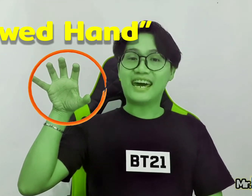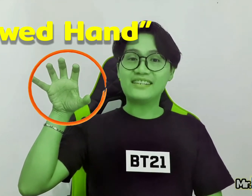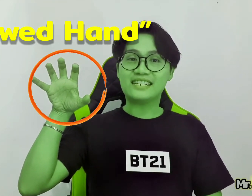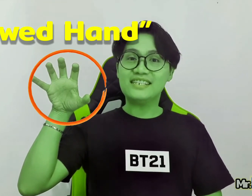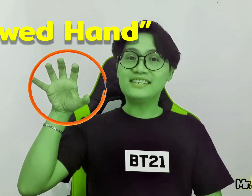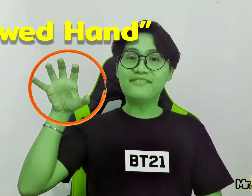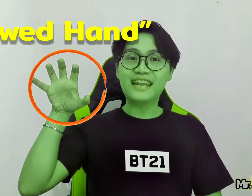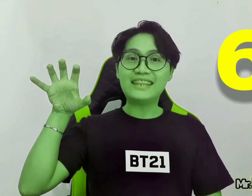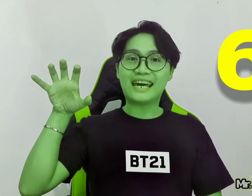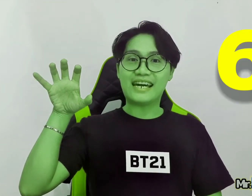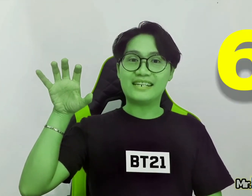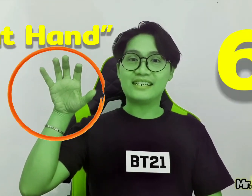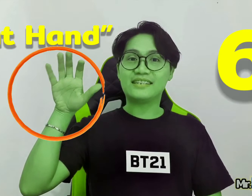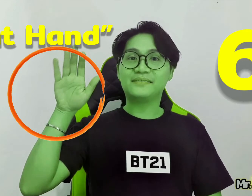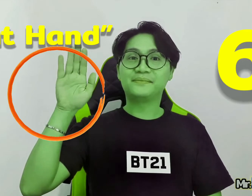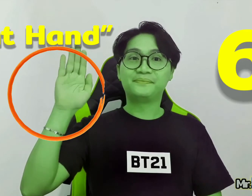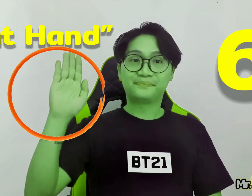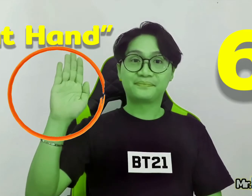Next is the flat hand.